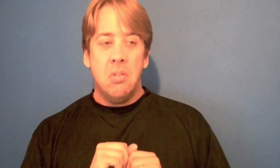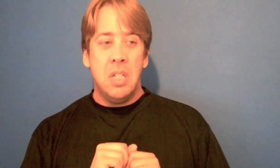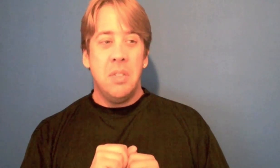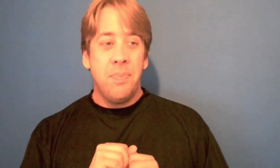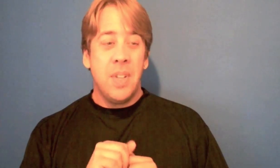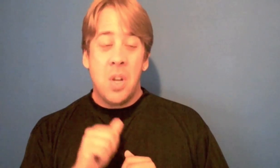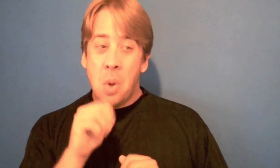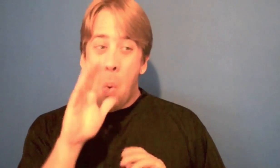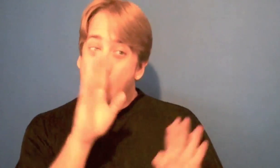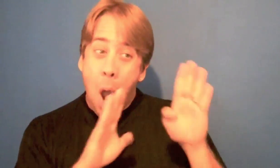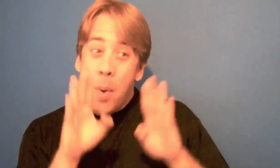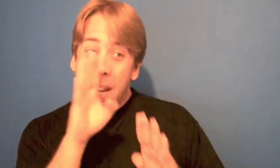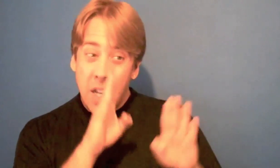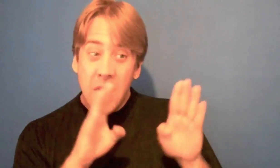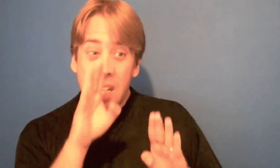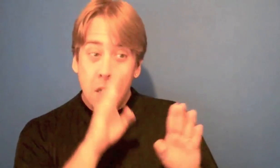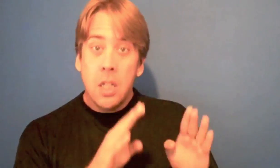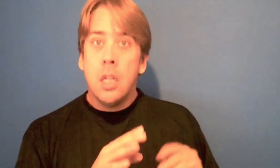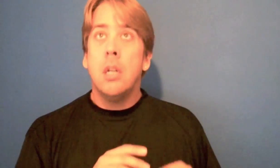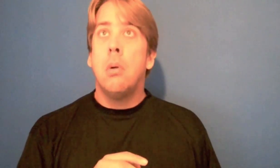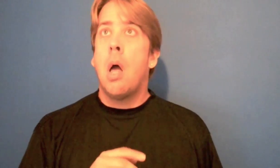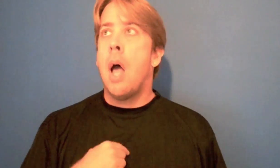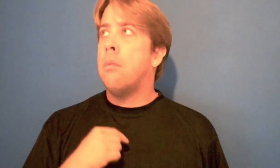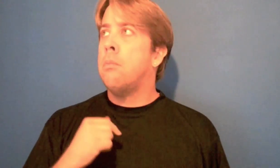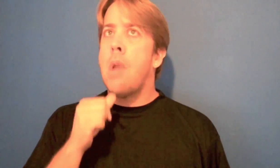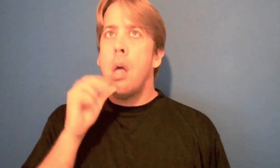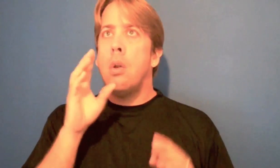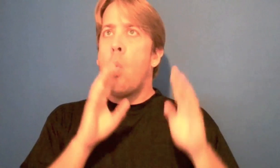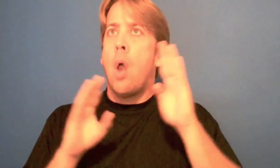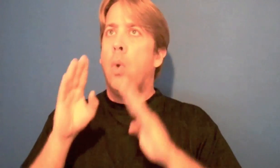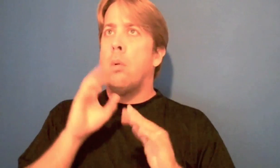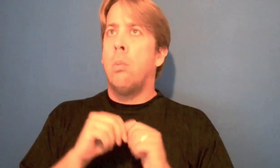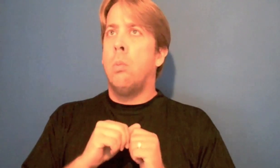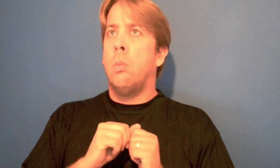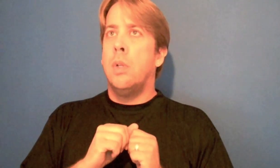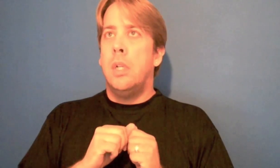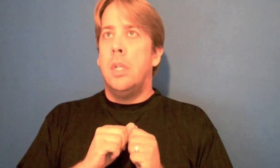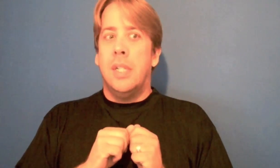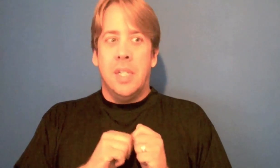so I waved. And she told me not to worry. I told her I wasn't worried.